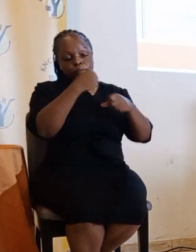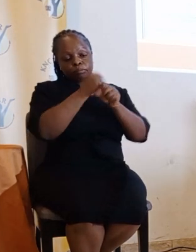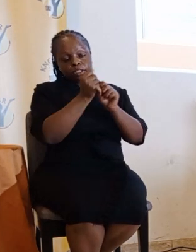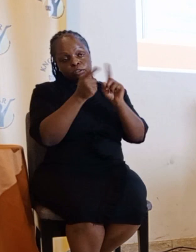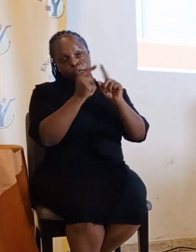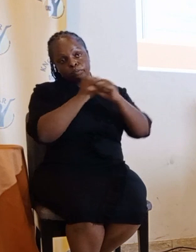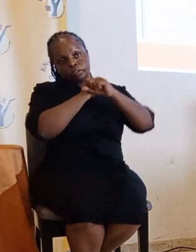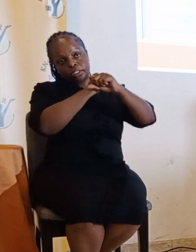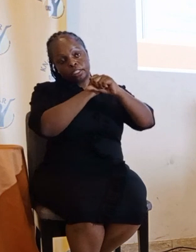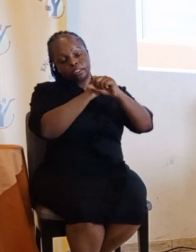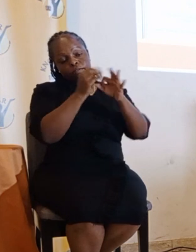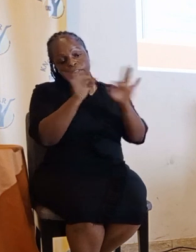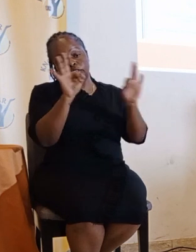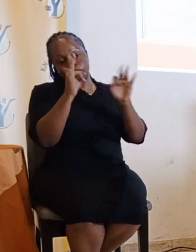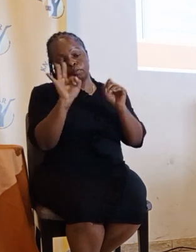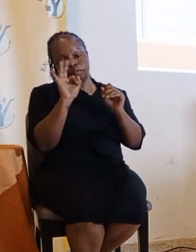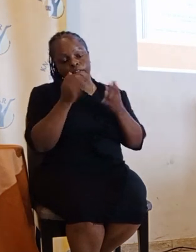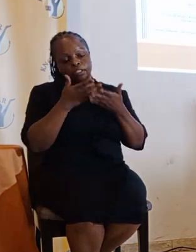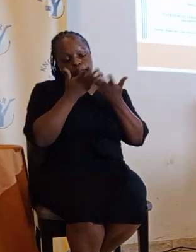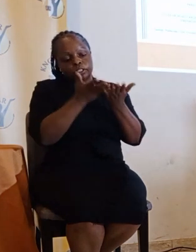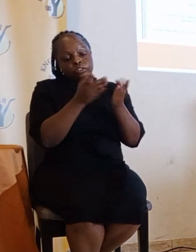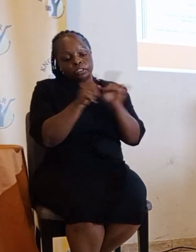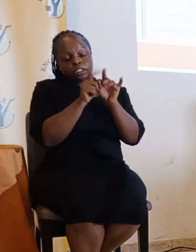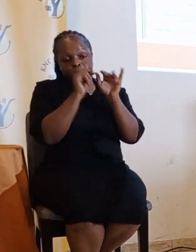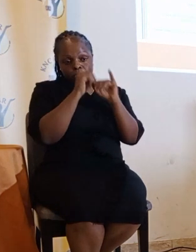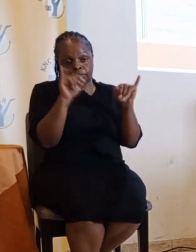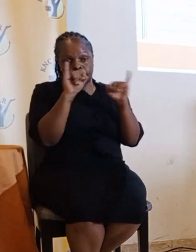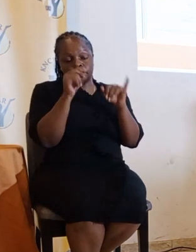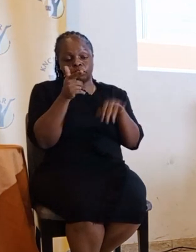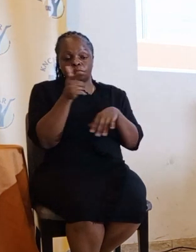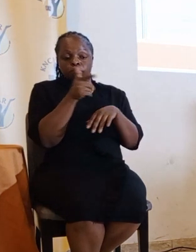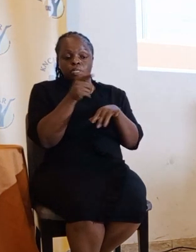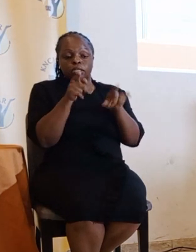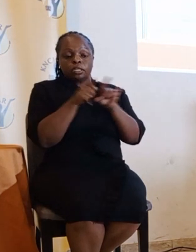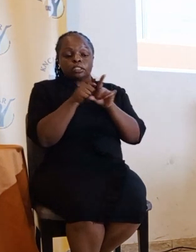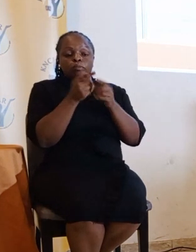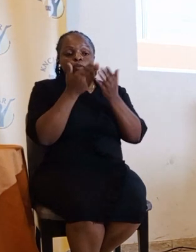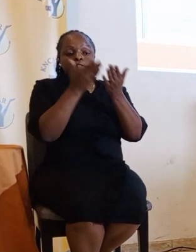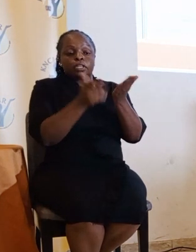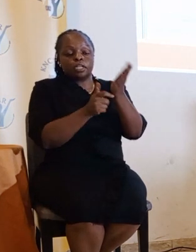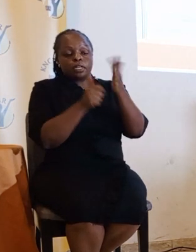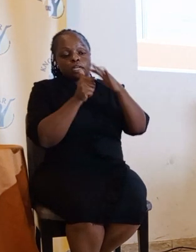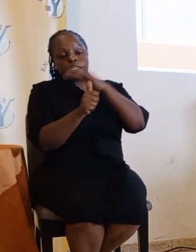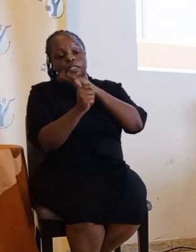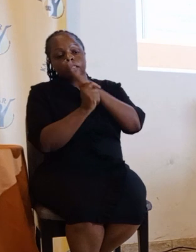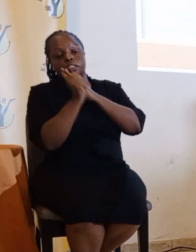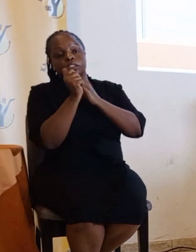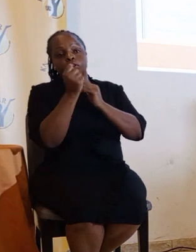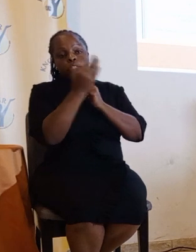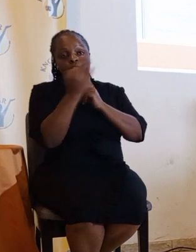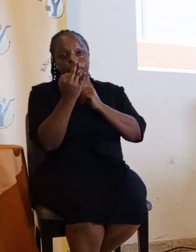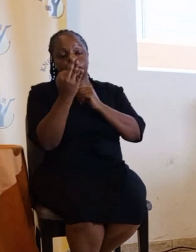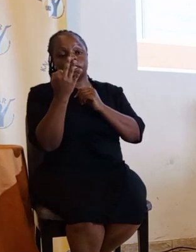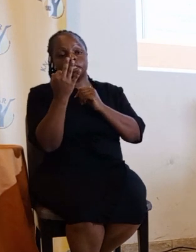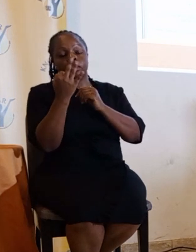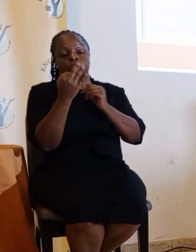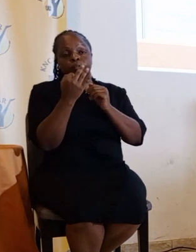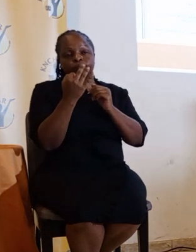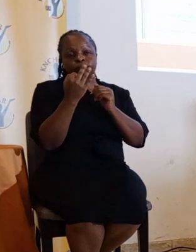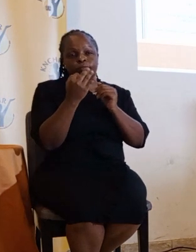the freedoms of expression and independence of the media as provided for under Articles 33 and 34 of the